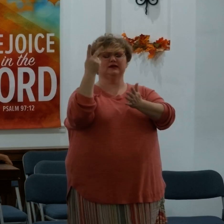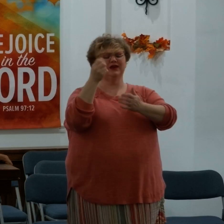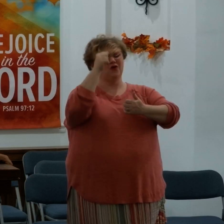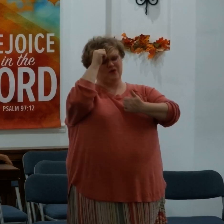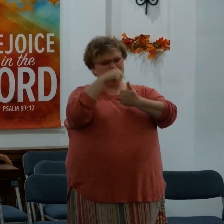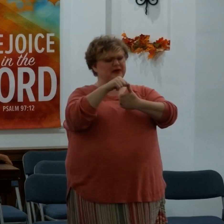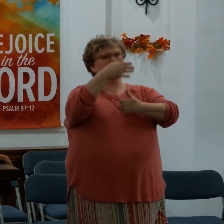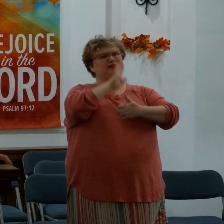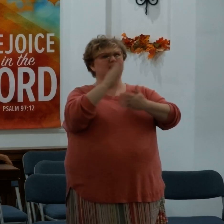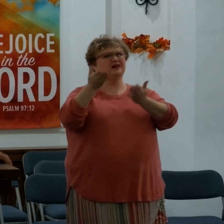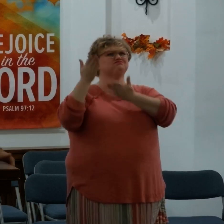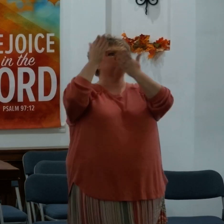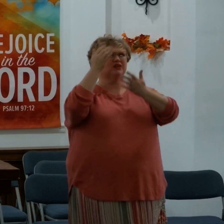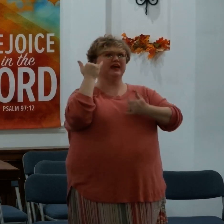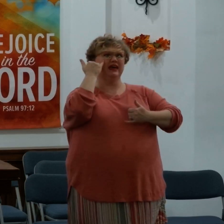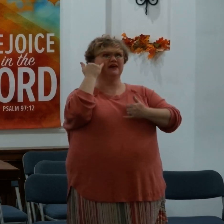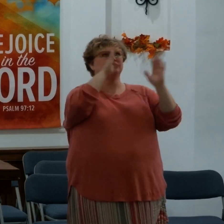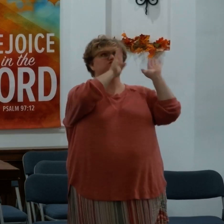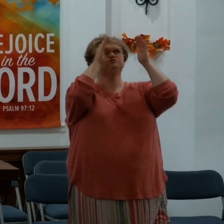we just turn to him.